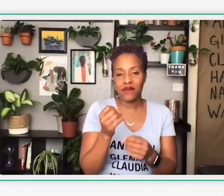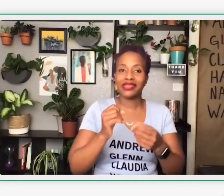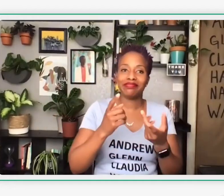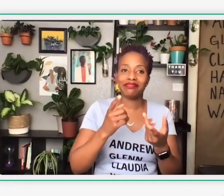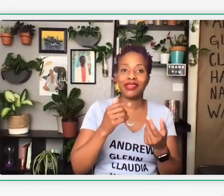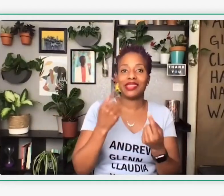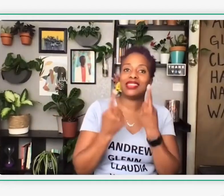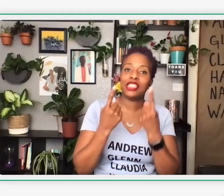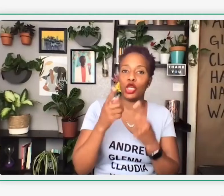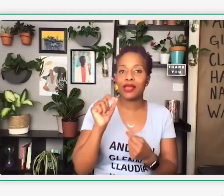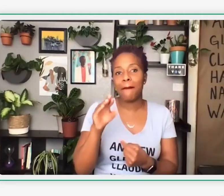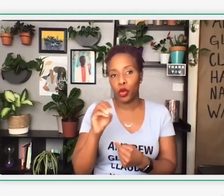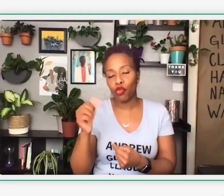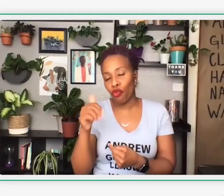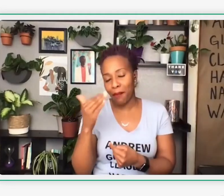past experiences.